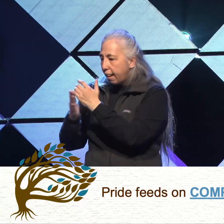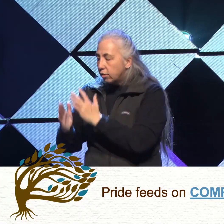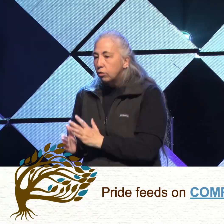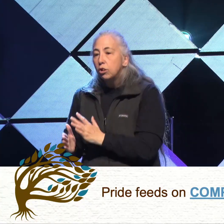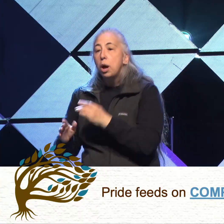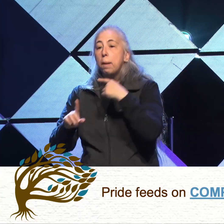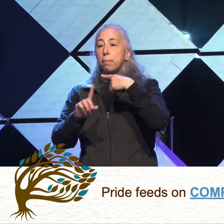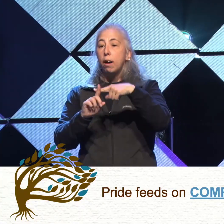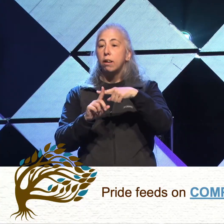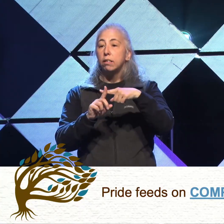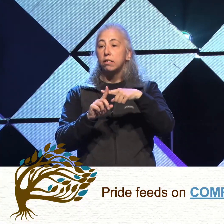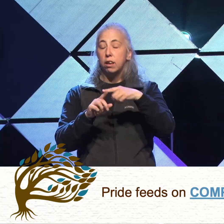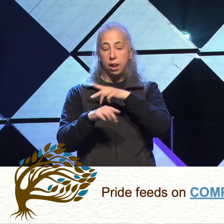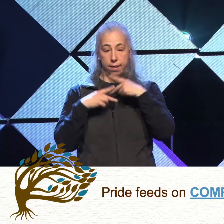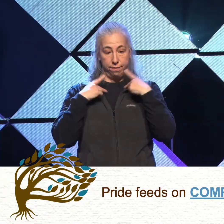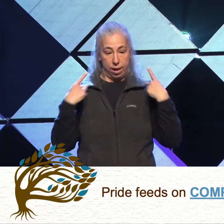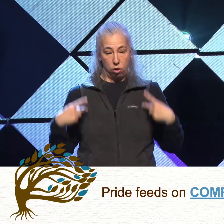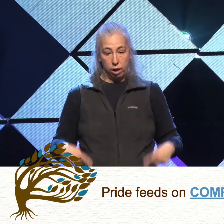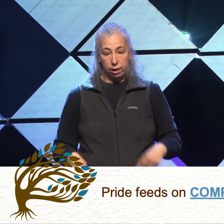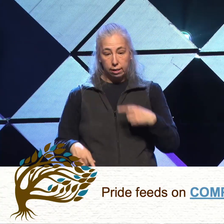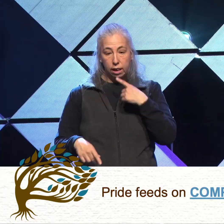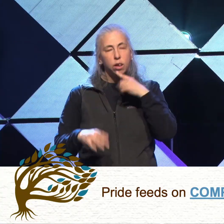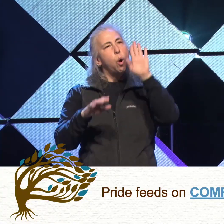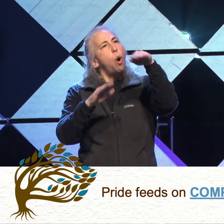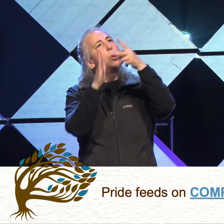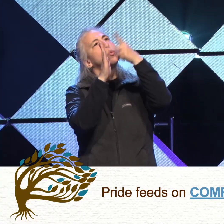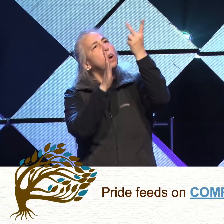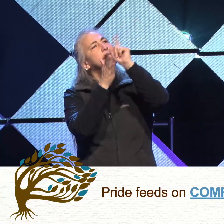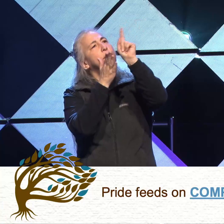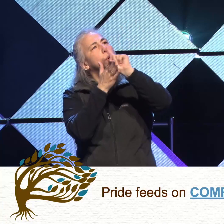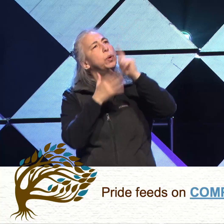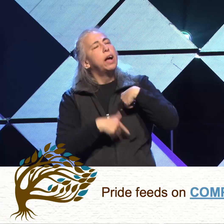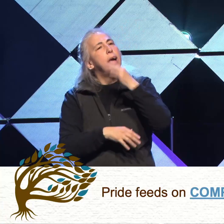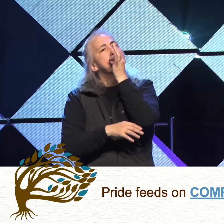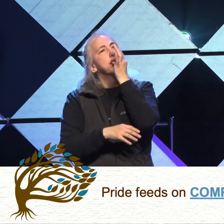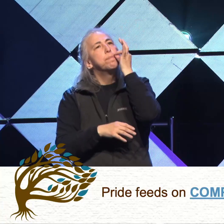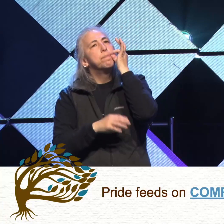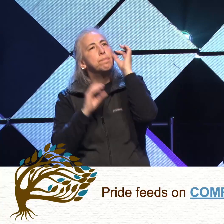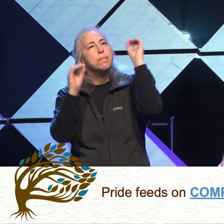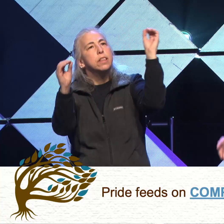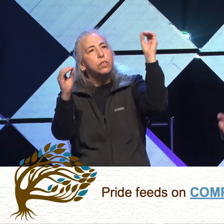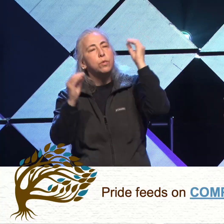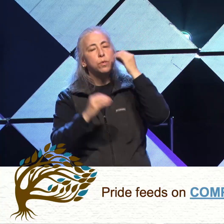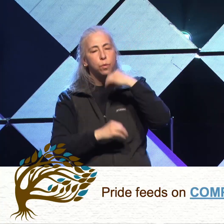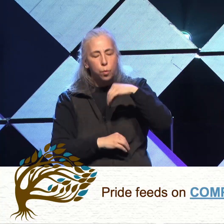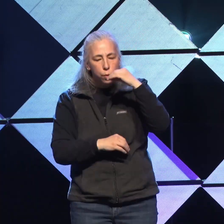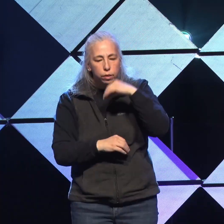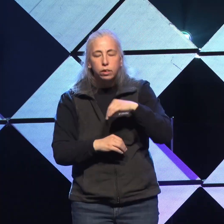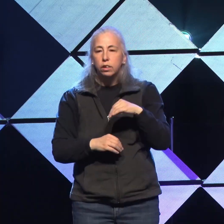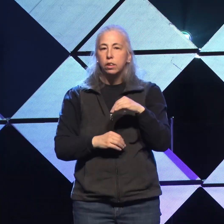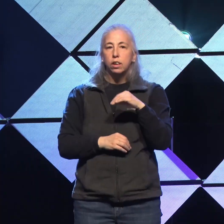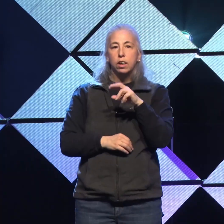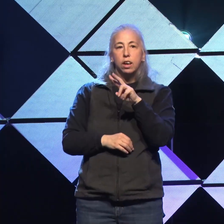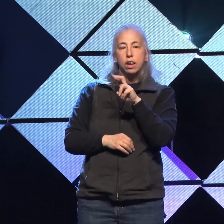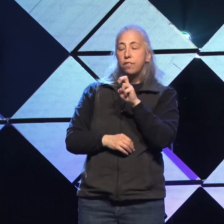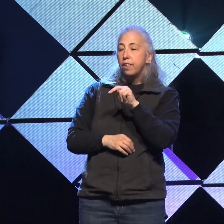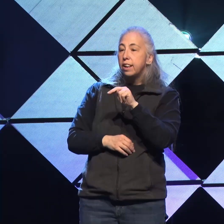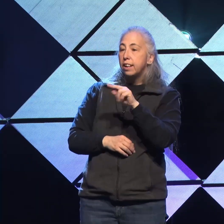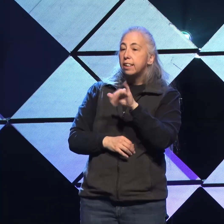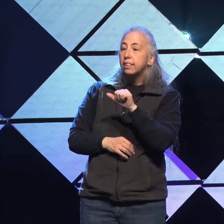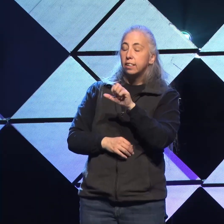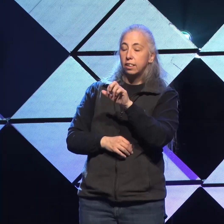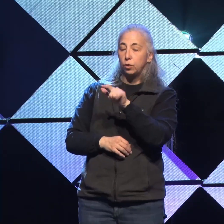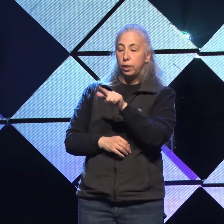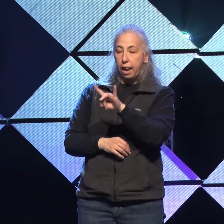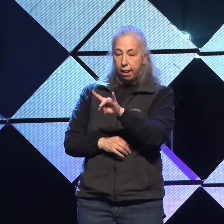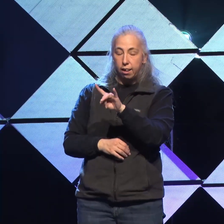week. I mean, that's interesting. Leviticus 25:29 says Israelites were